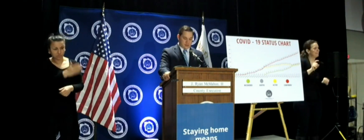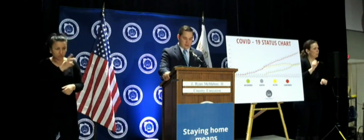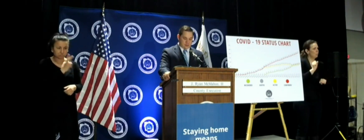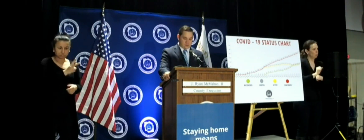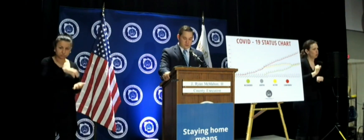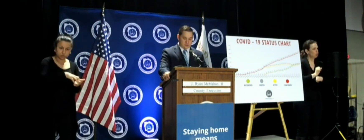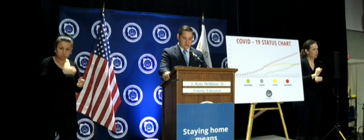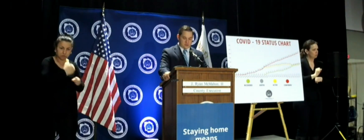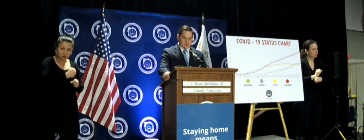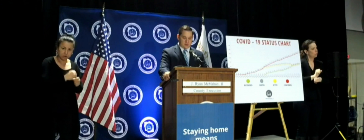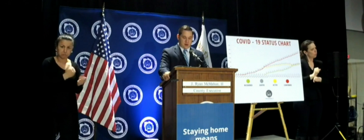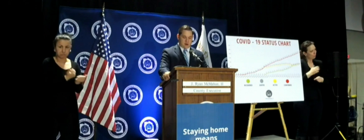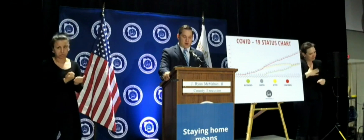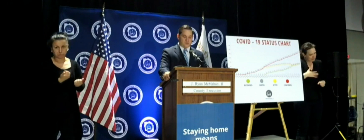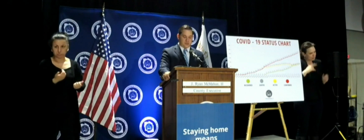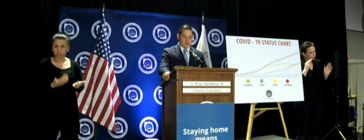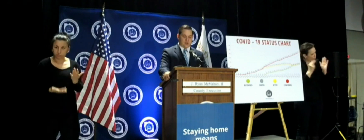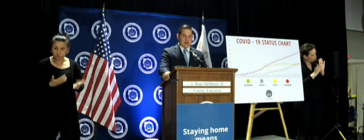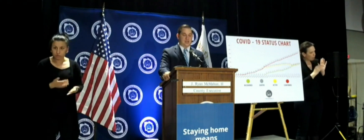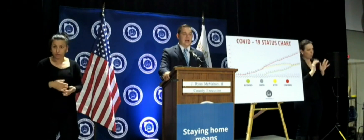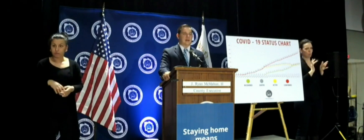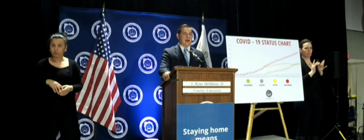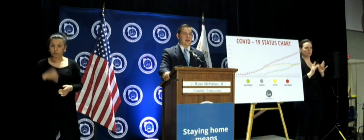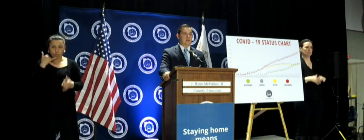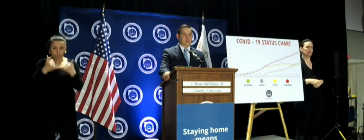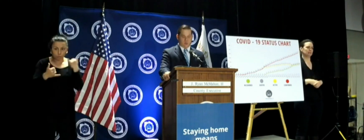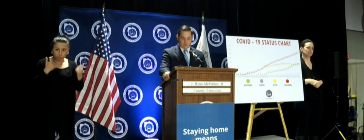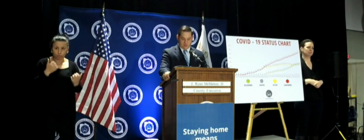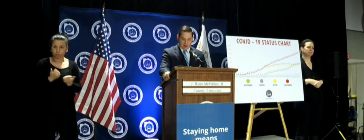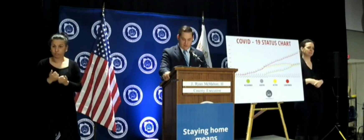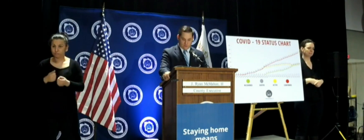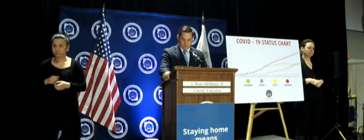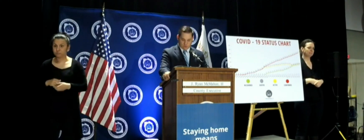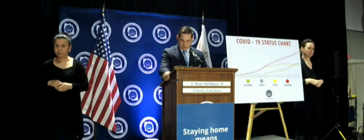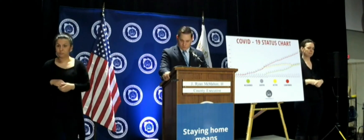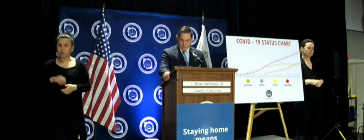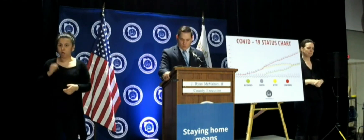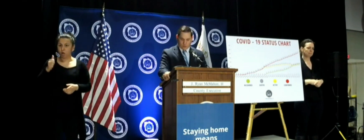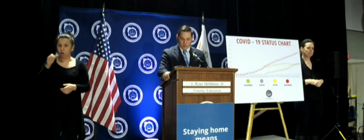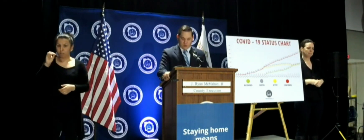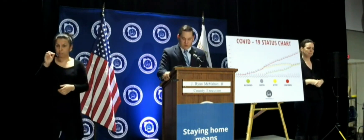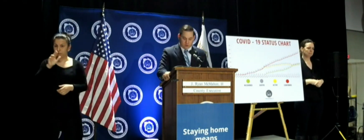Access to assistance. Our Upstate Triage Hotline,